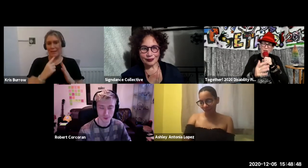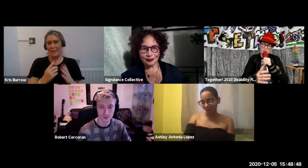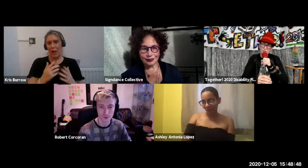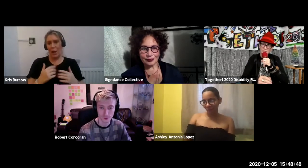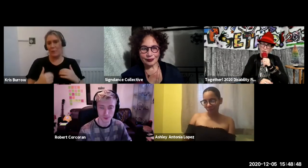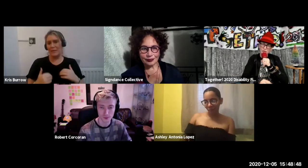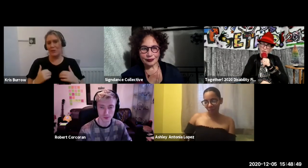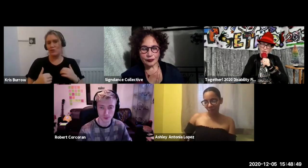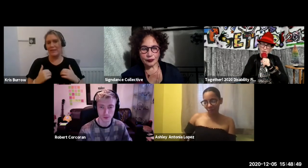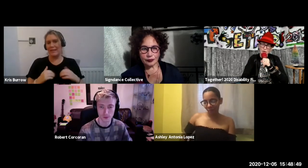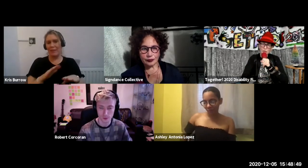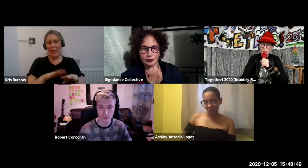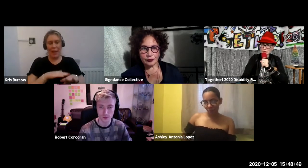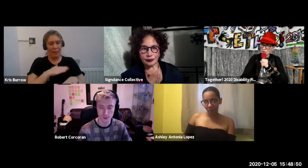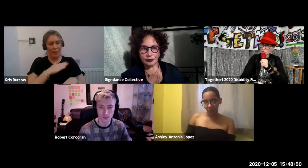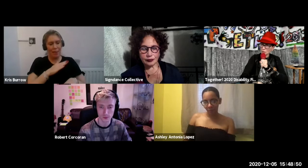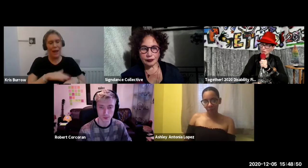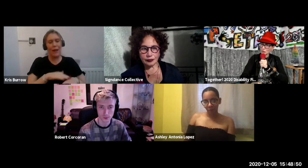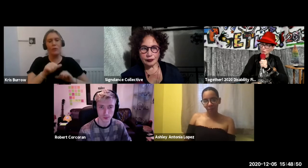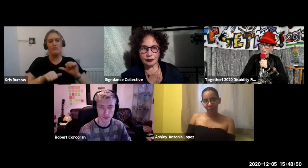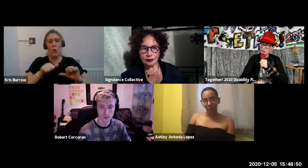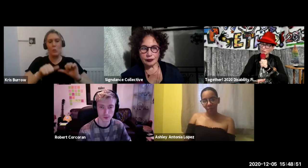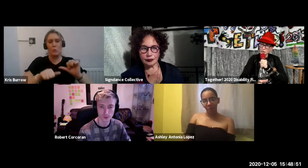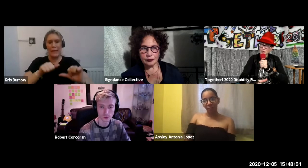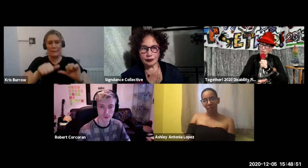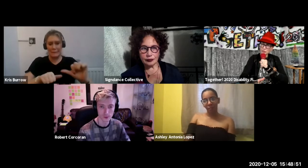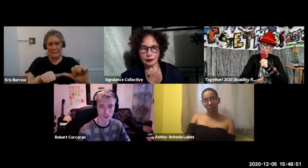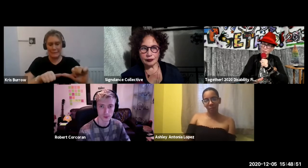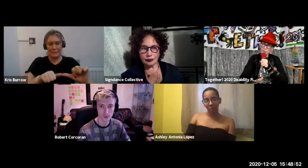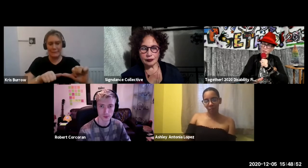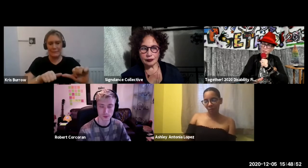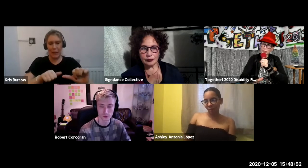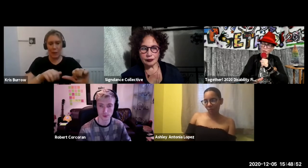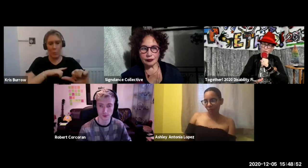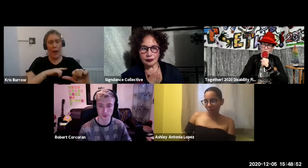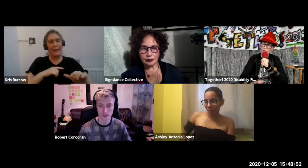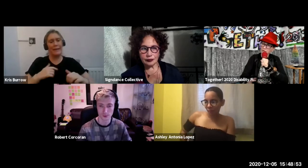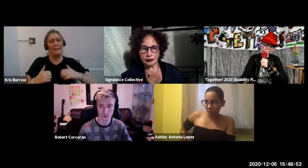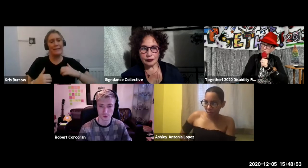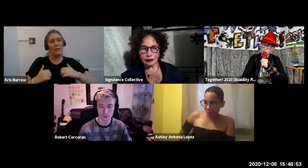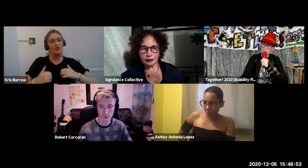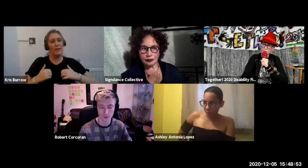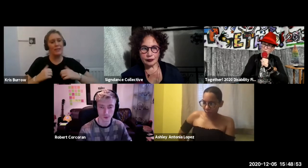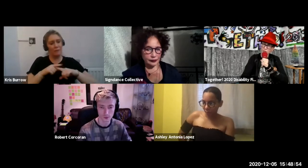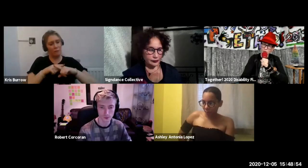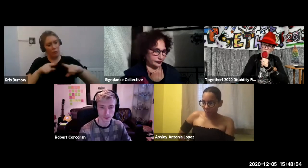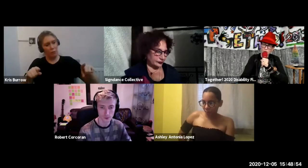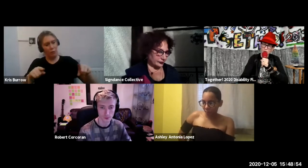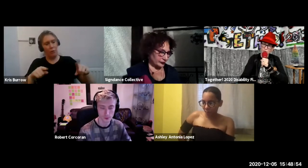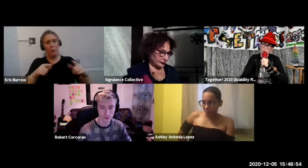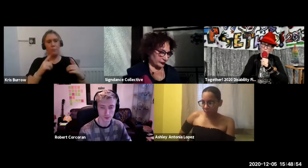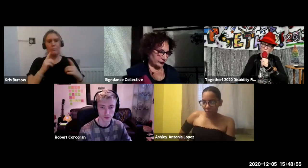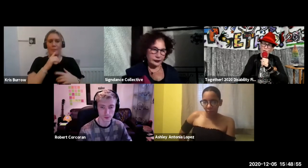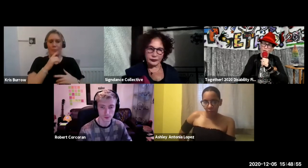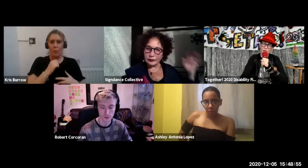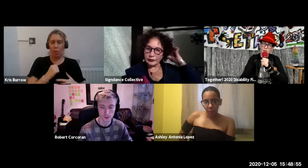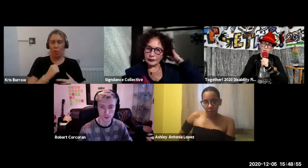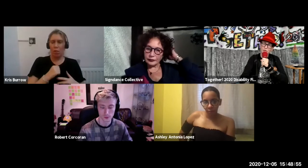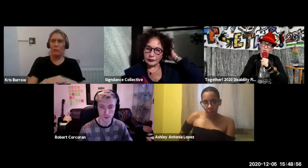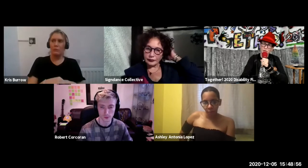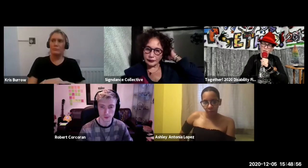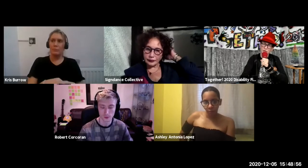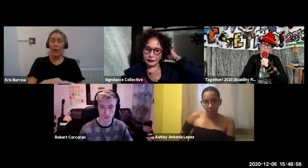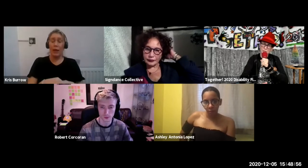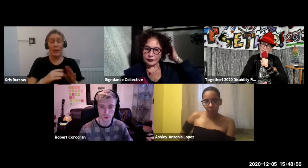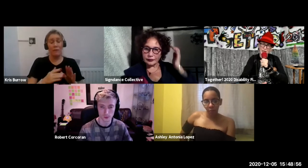that length of process as a whole, because I think also it's interesting for other people. And again, if you're applying for an Arts Council grant and you have to